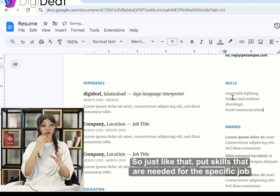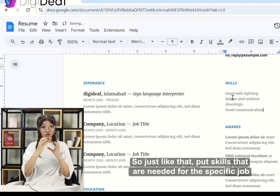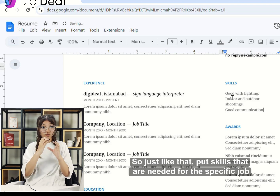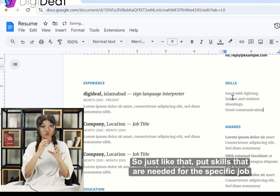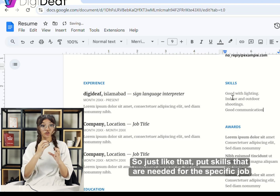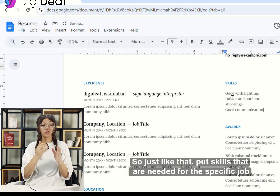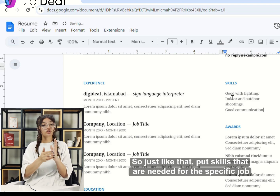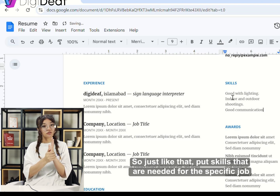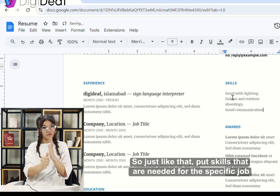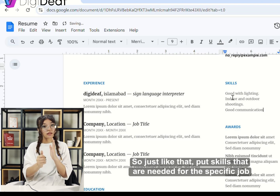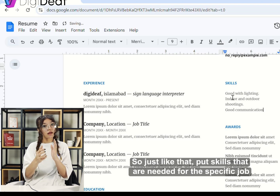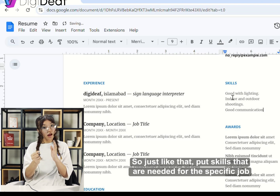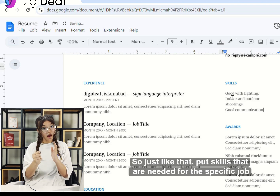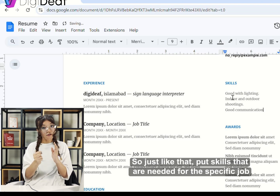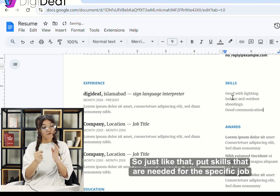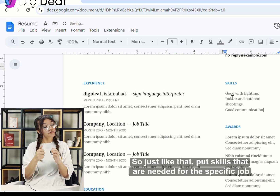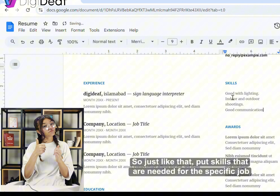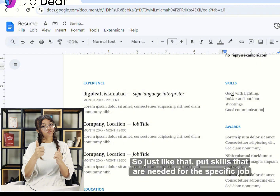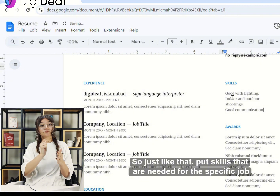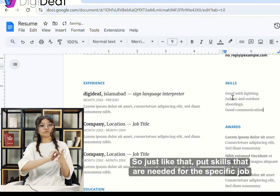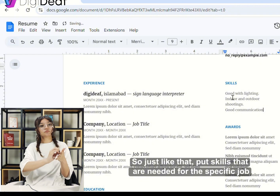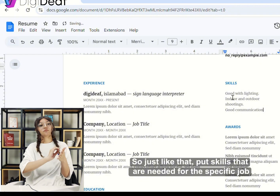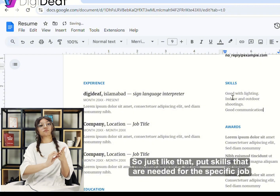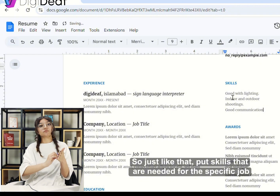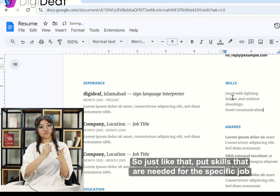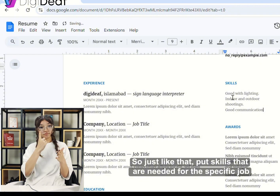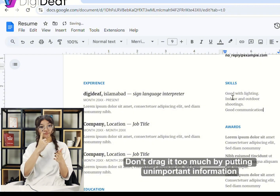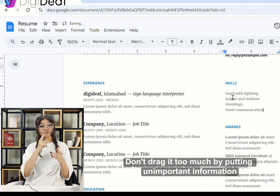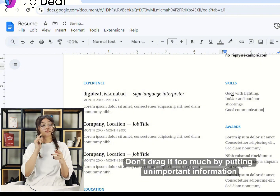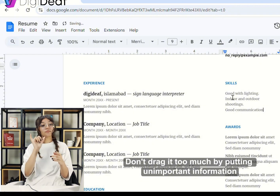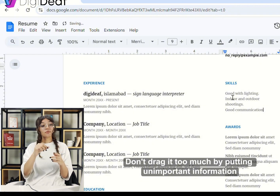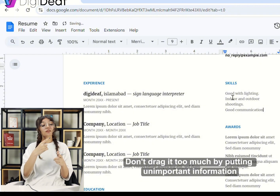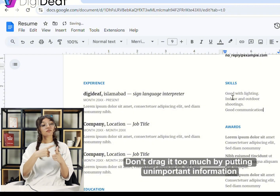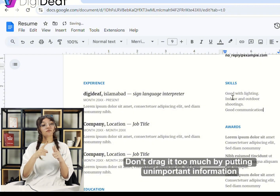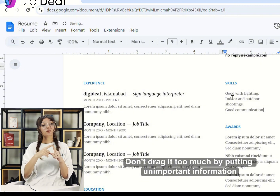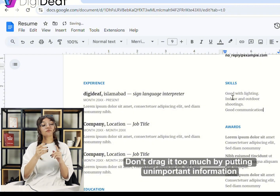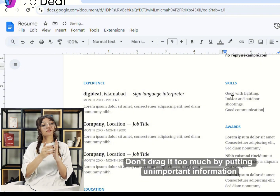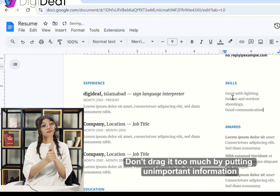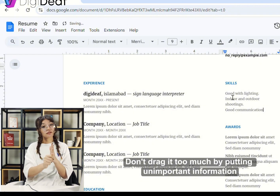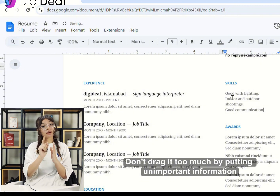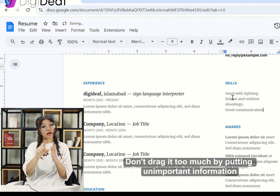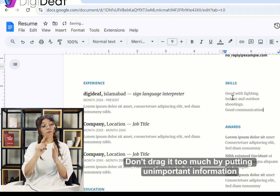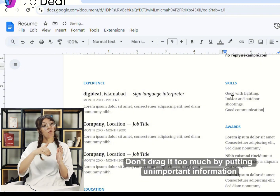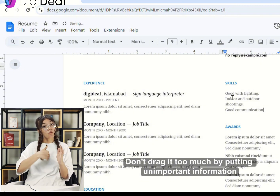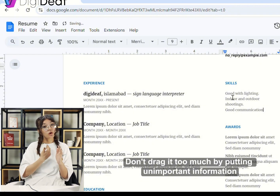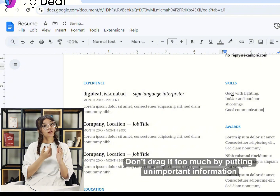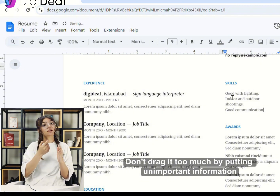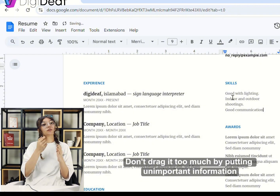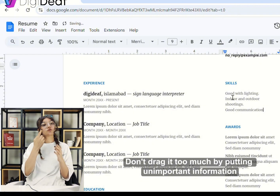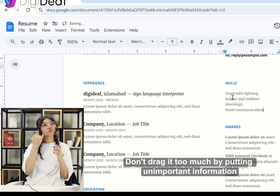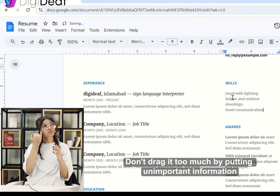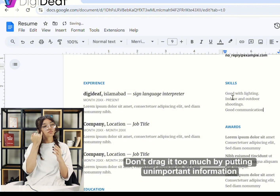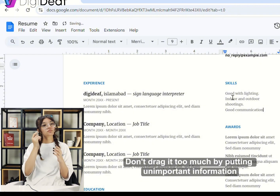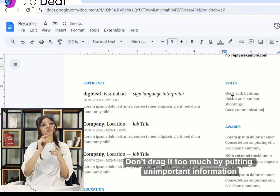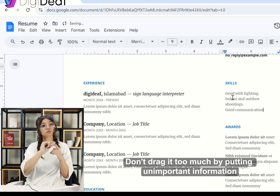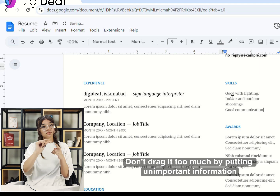So just like that, put skills that are needed for the specific job. Don't drag it too much by putting unimportant